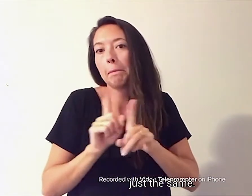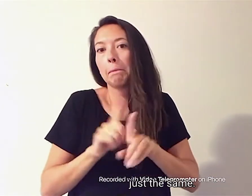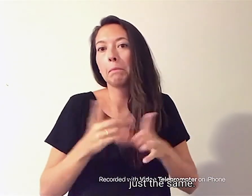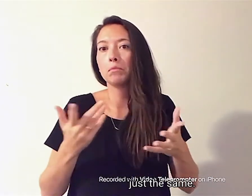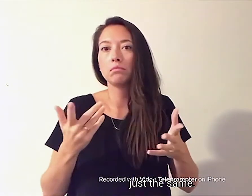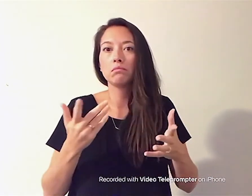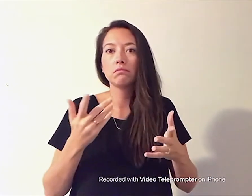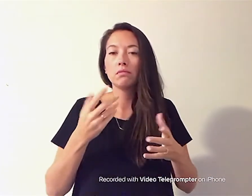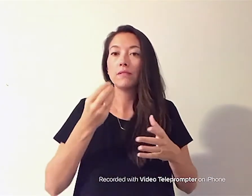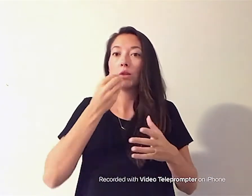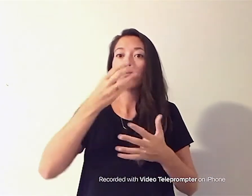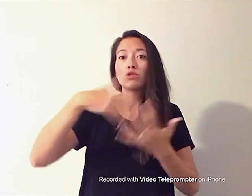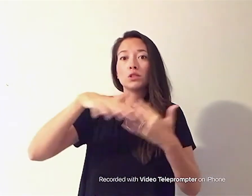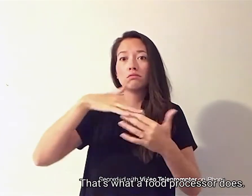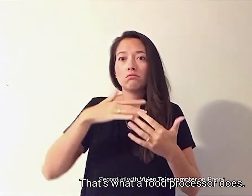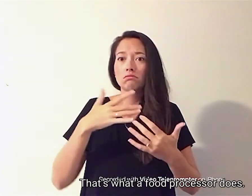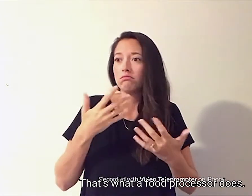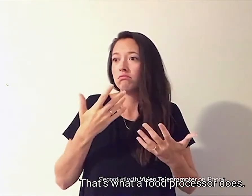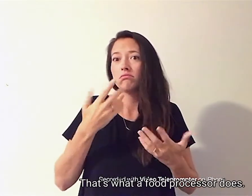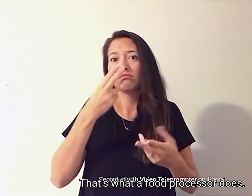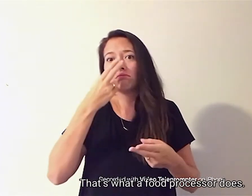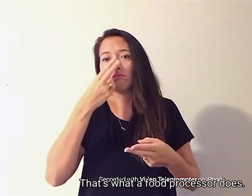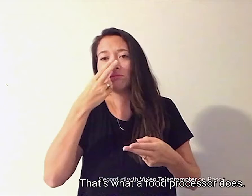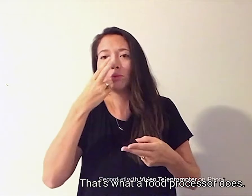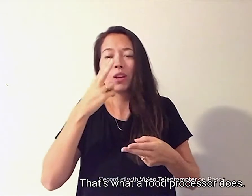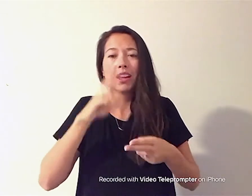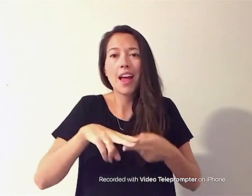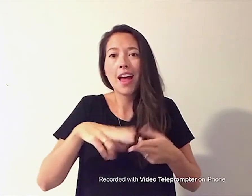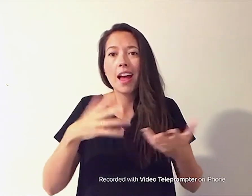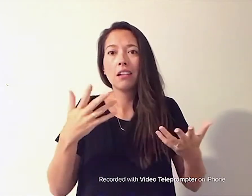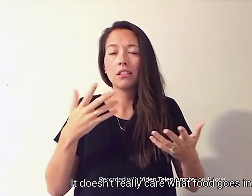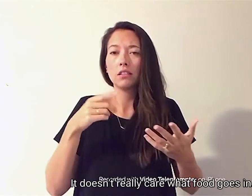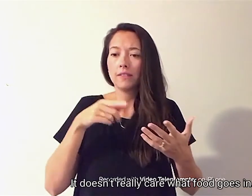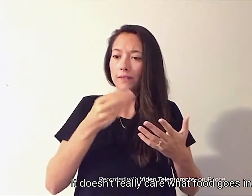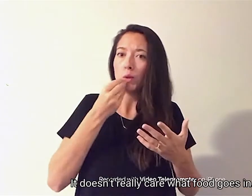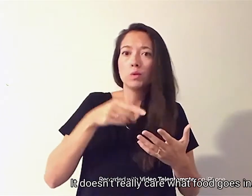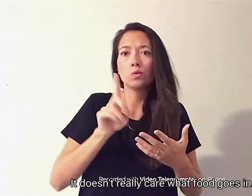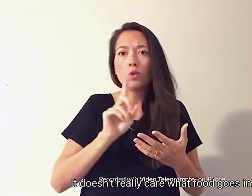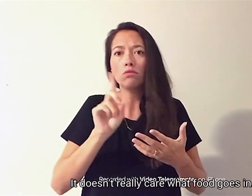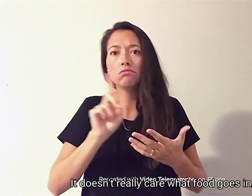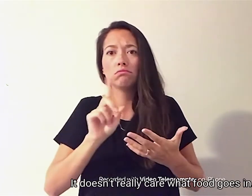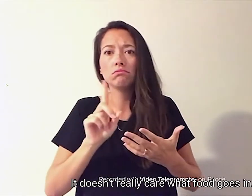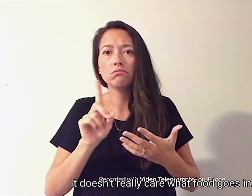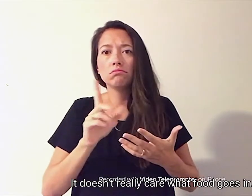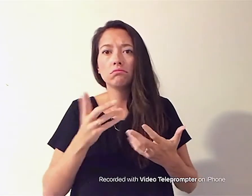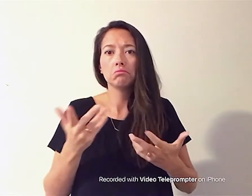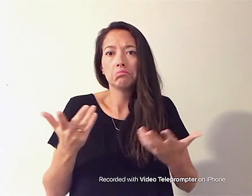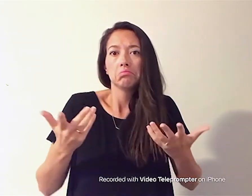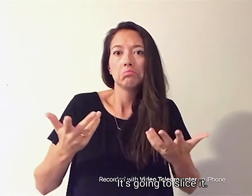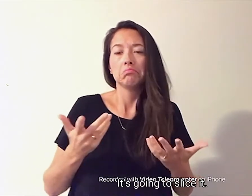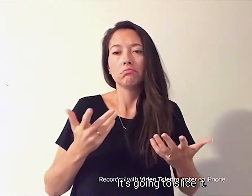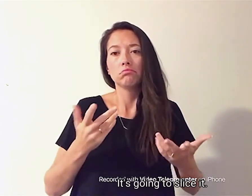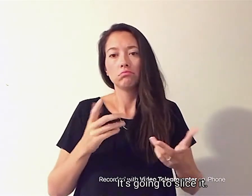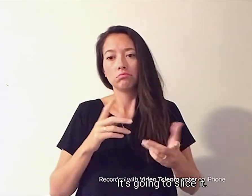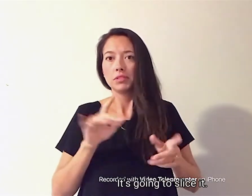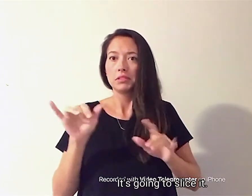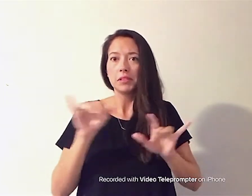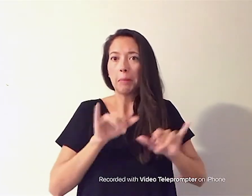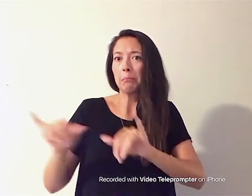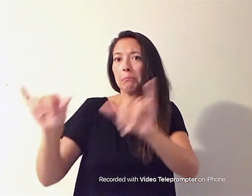same. That's what a food processor does. It doesn't really care what food goes in. It's going to slice it.